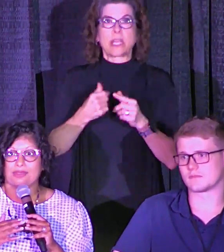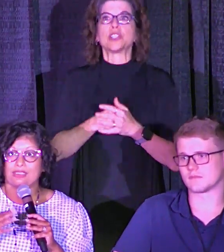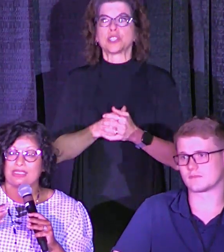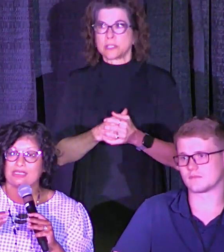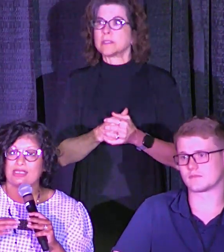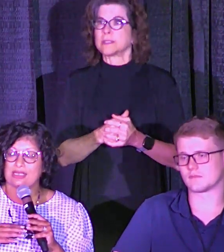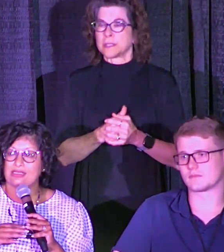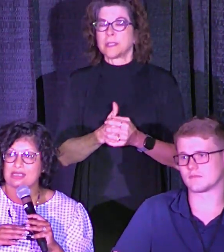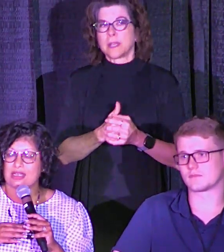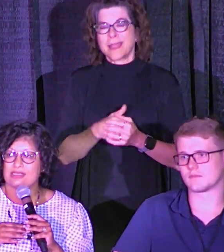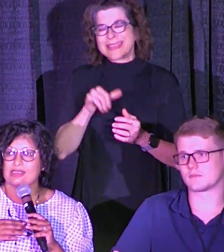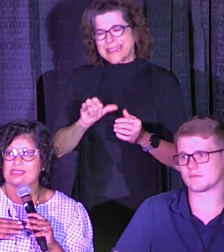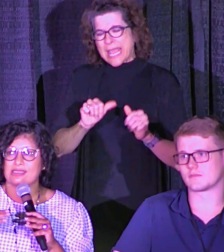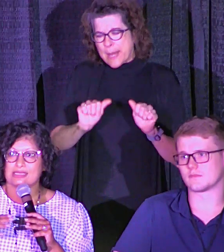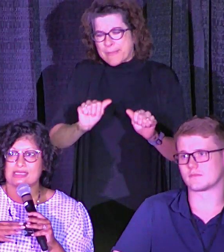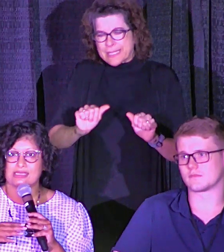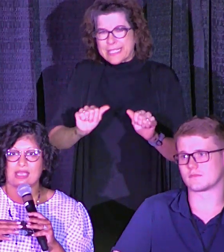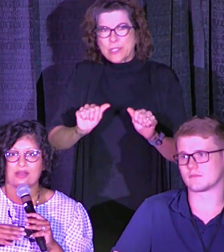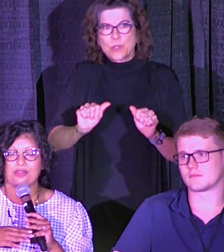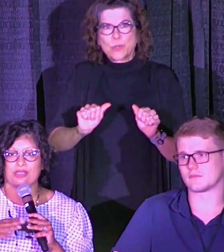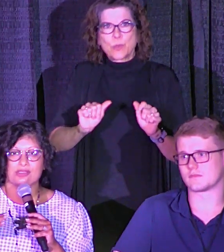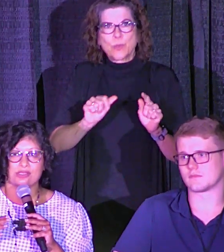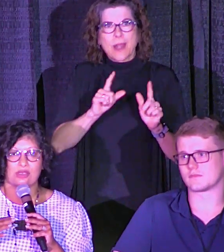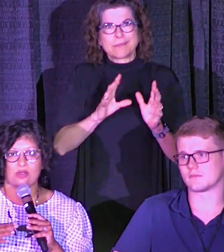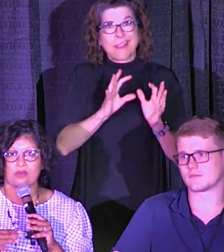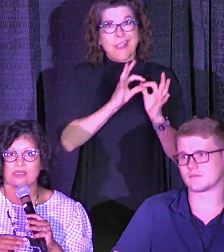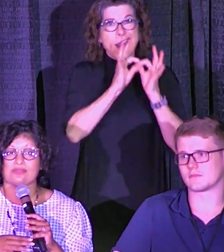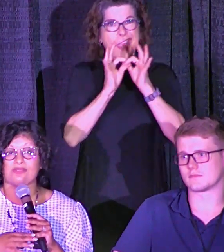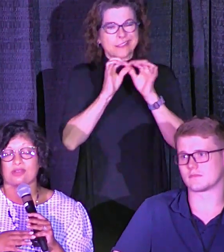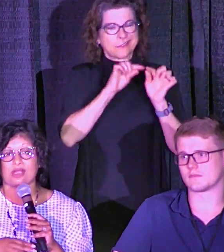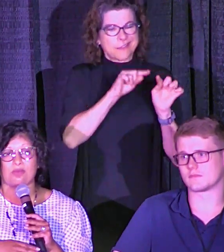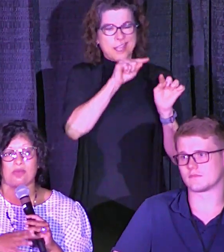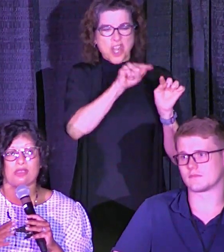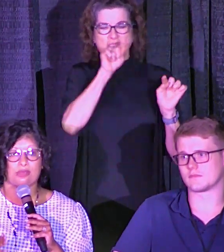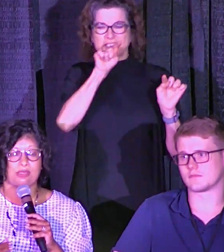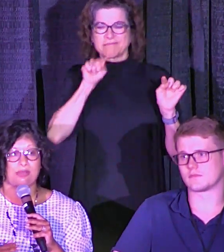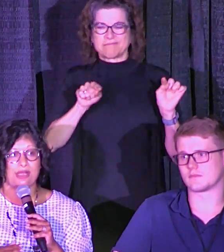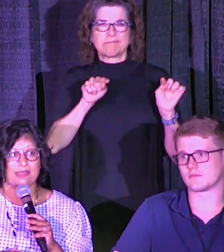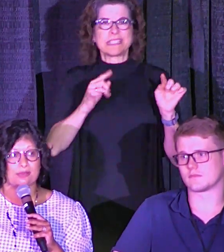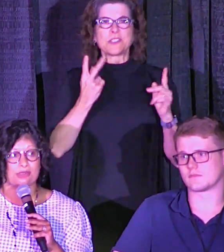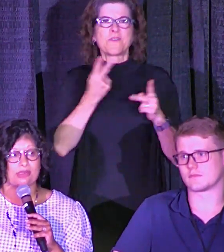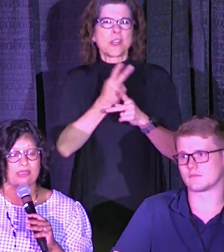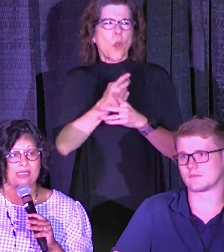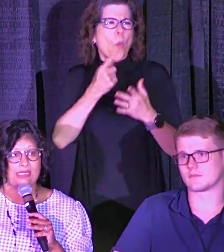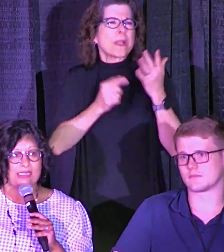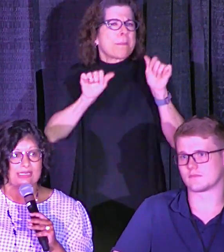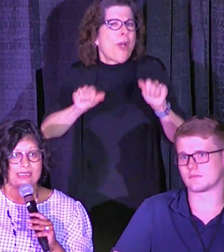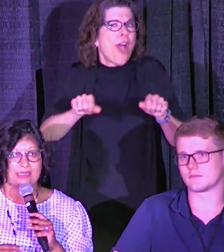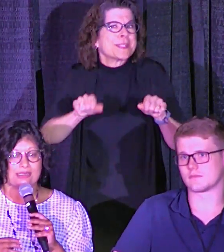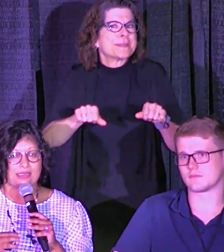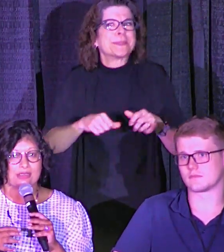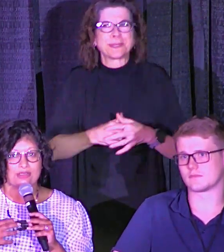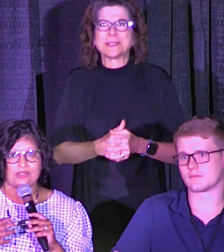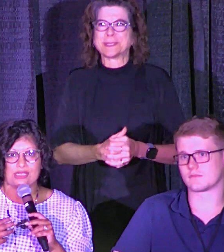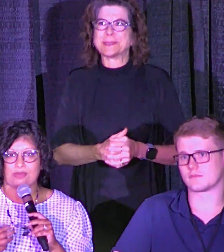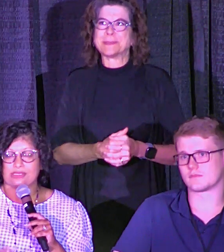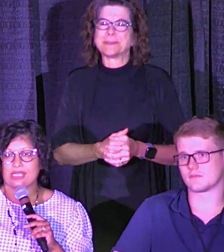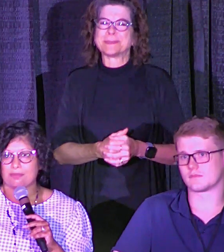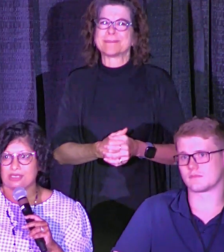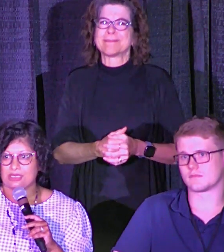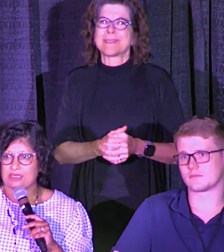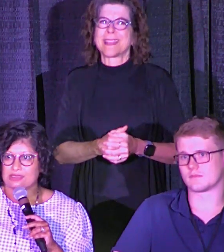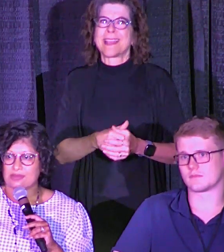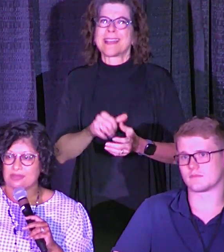That ability to connect dots and to see how things could go and to figure out what could be possible, to understand